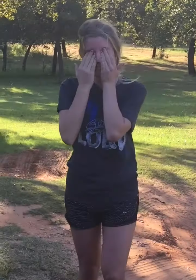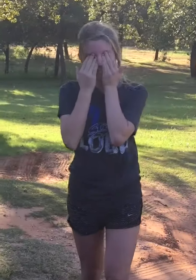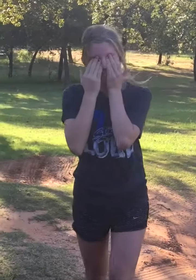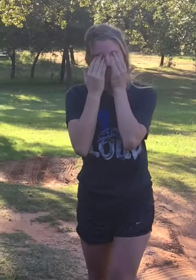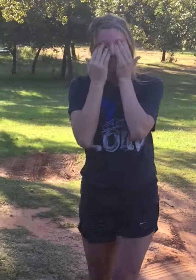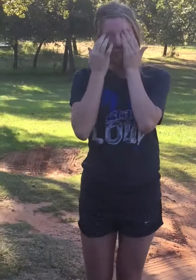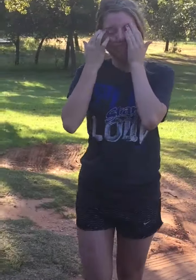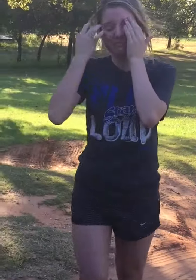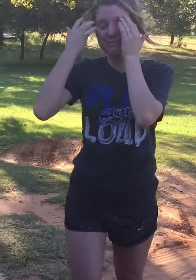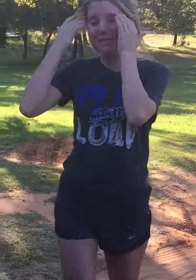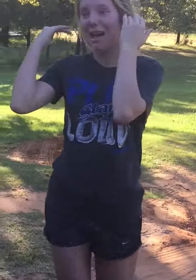So how did you teach yourself?